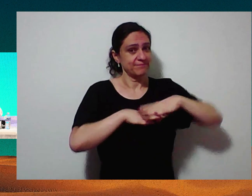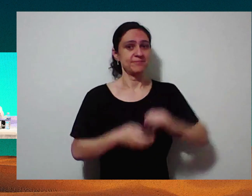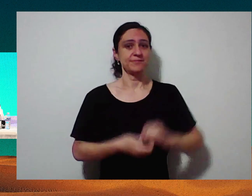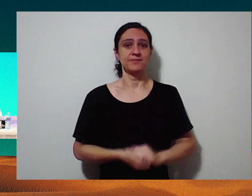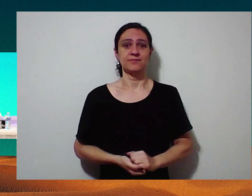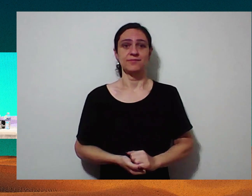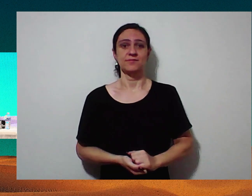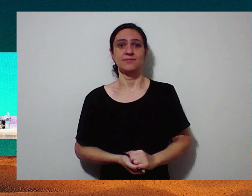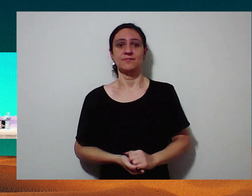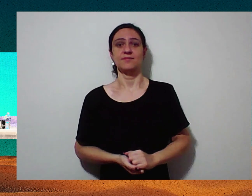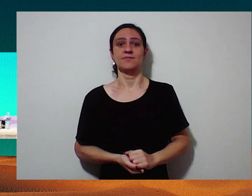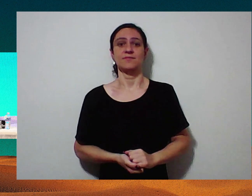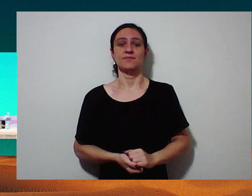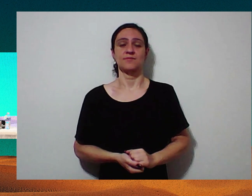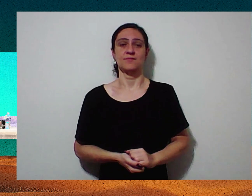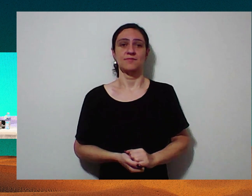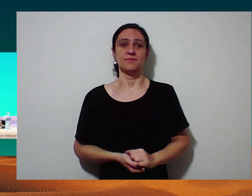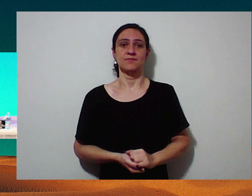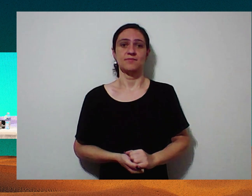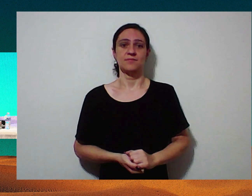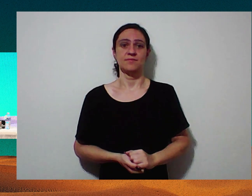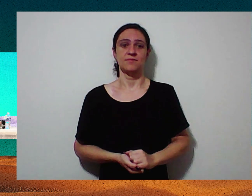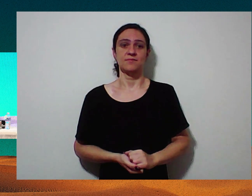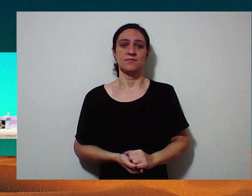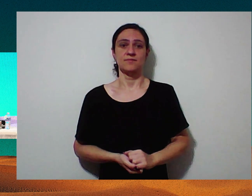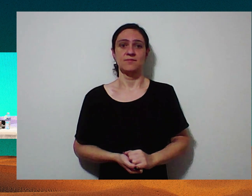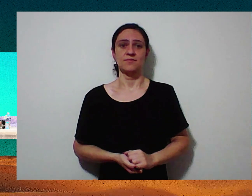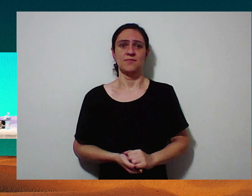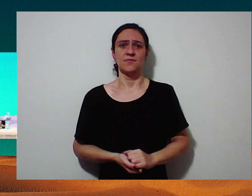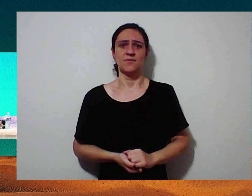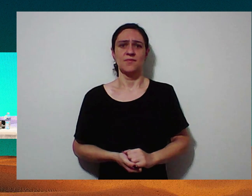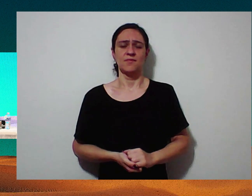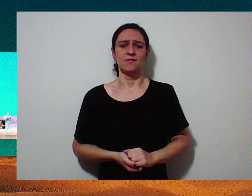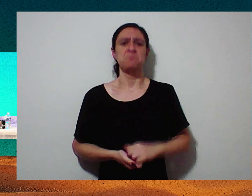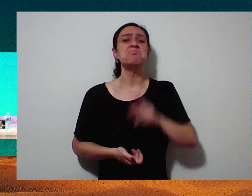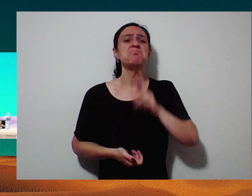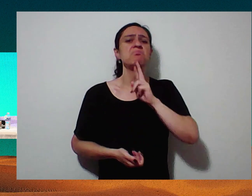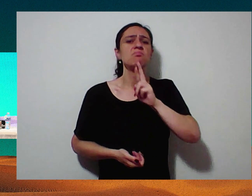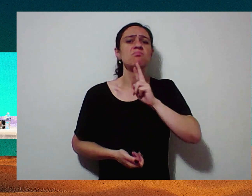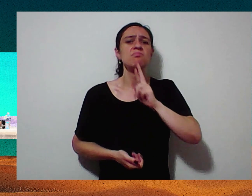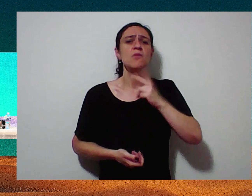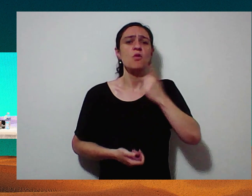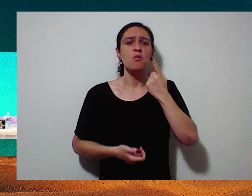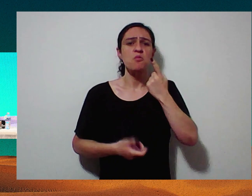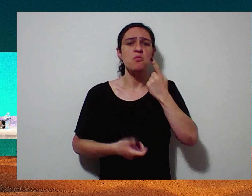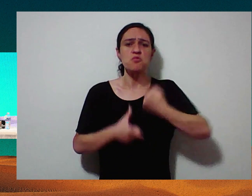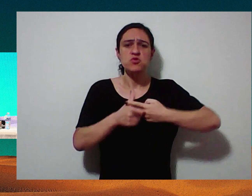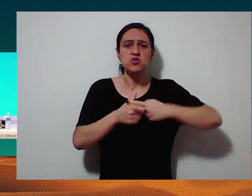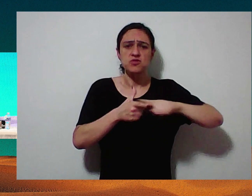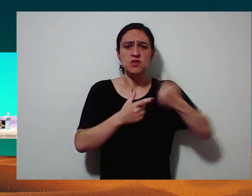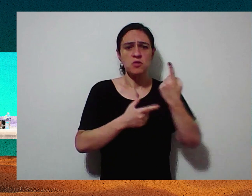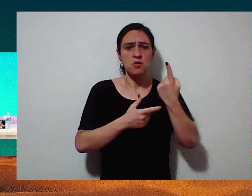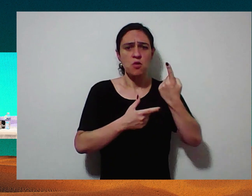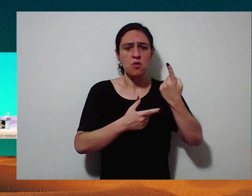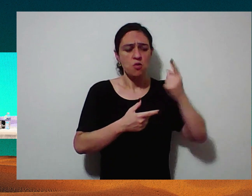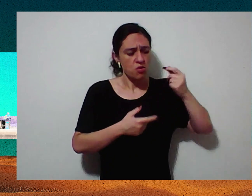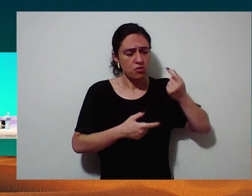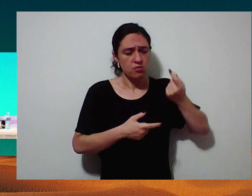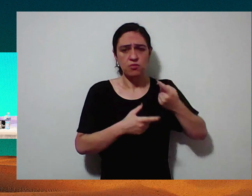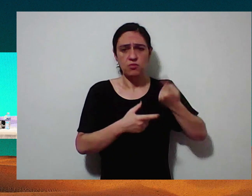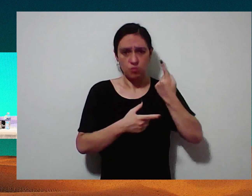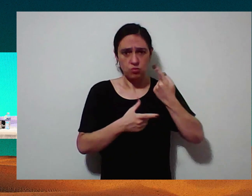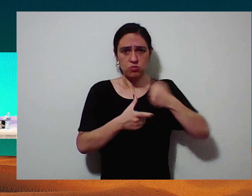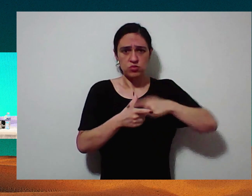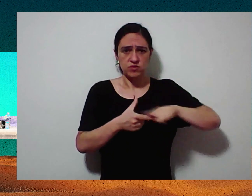by infinity. Quanto dá 1 dividido por infinito? What is the result of 1 divided by infinite?